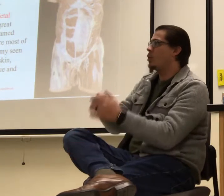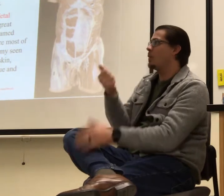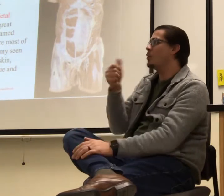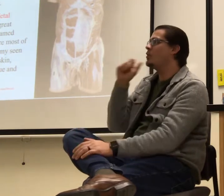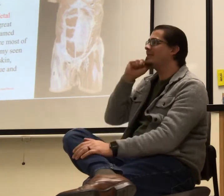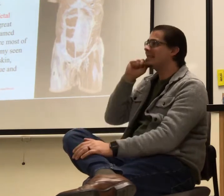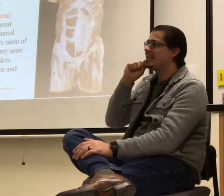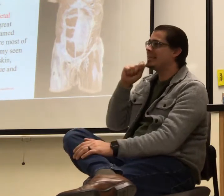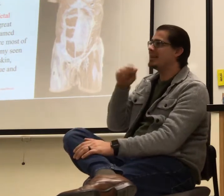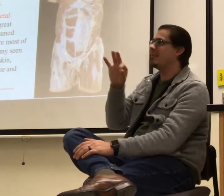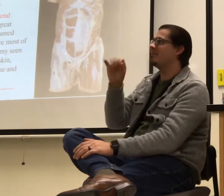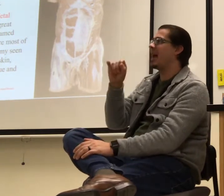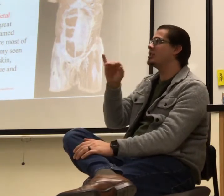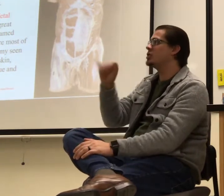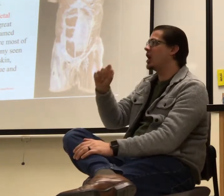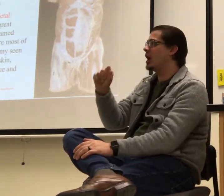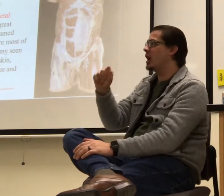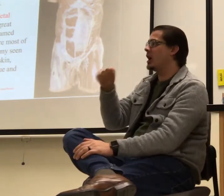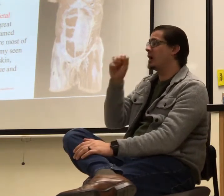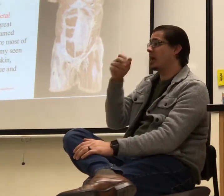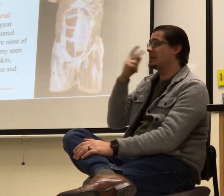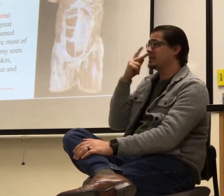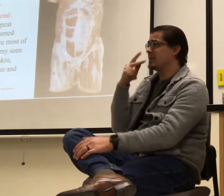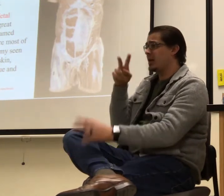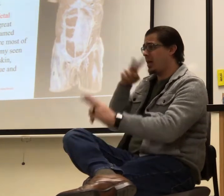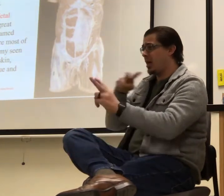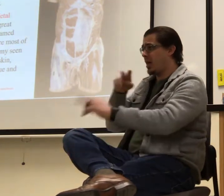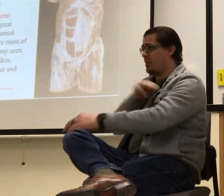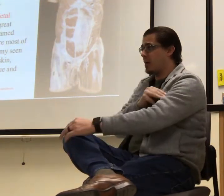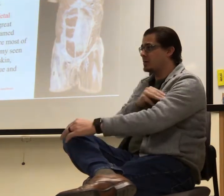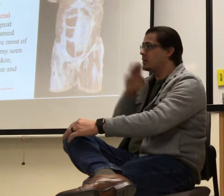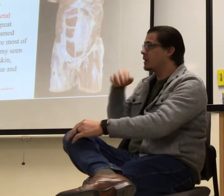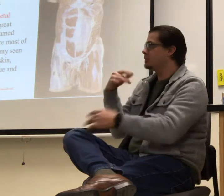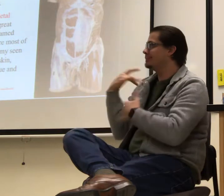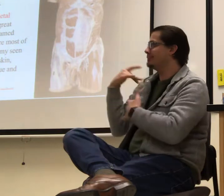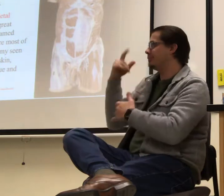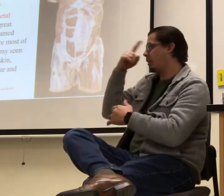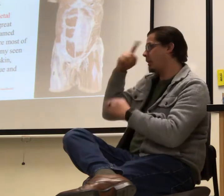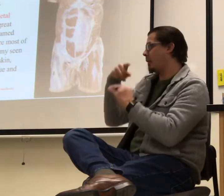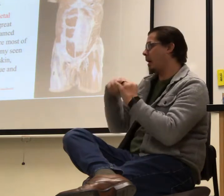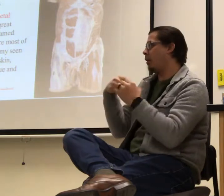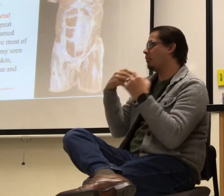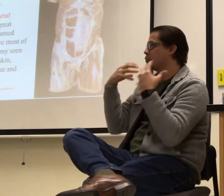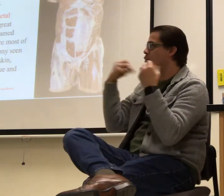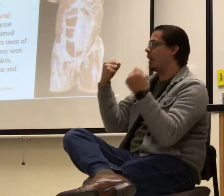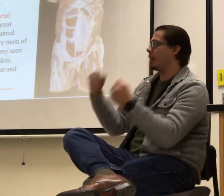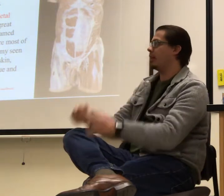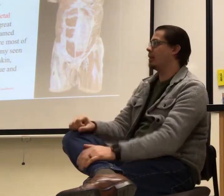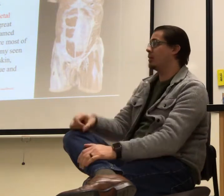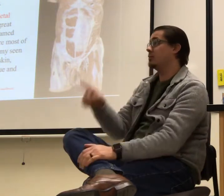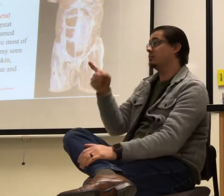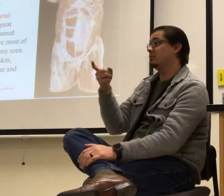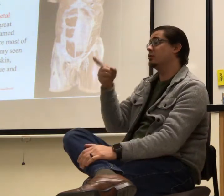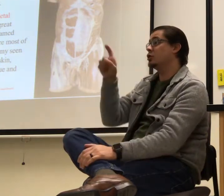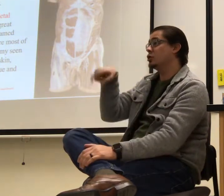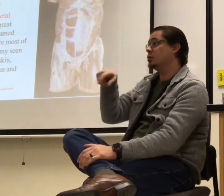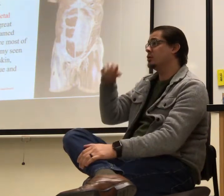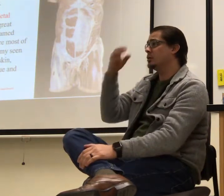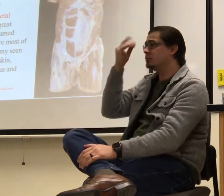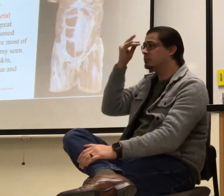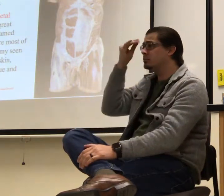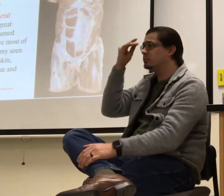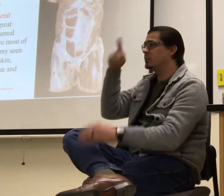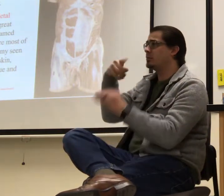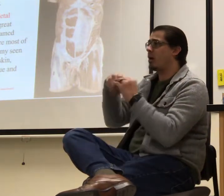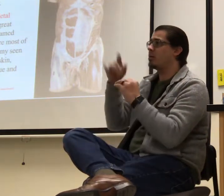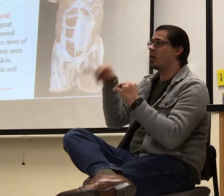superficial fascia, and I can see the muscles, that's usually what I think of. And that's what you should start thinking of. There's a lot